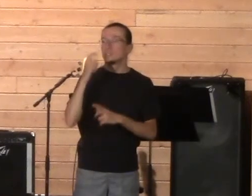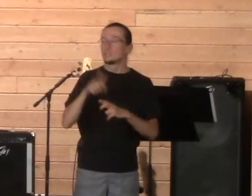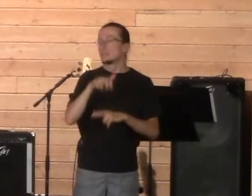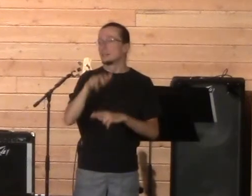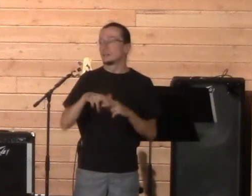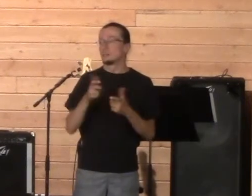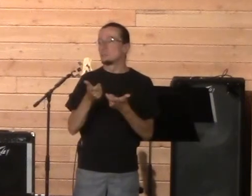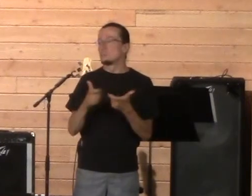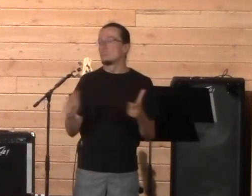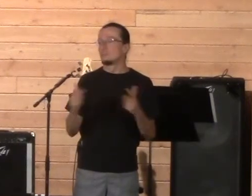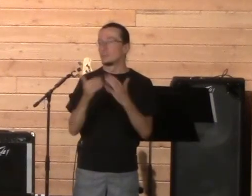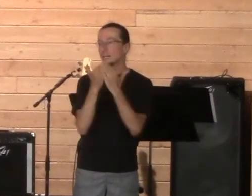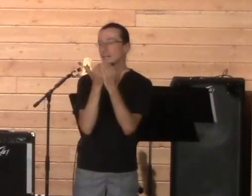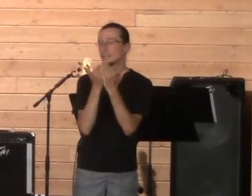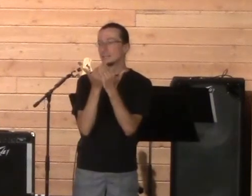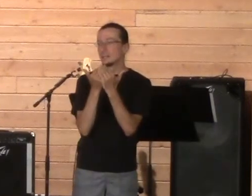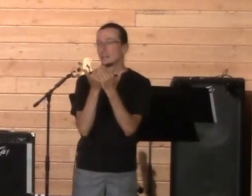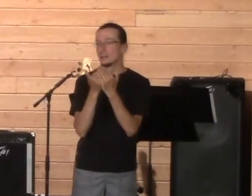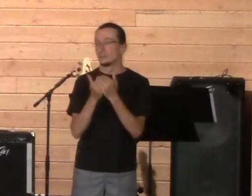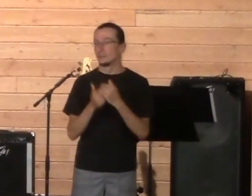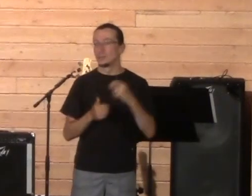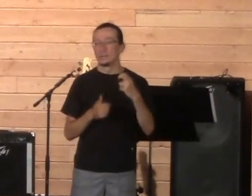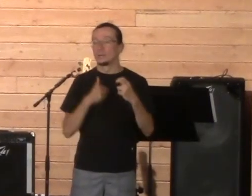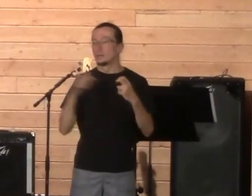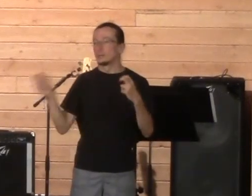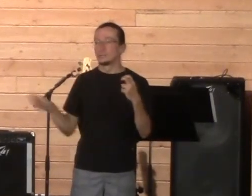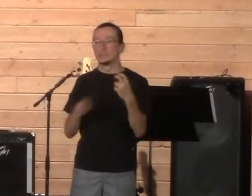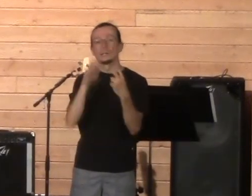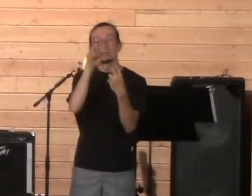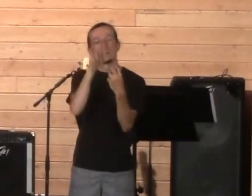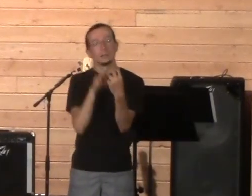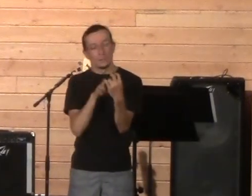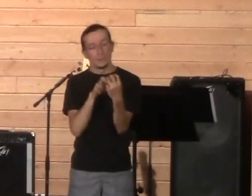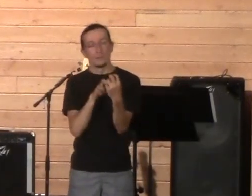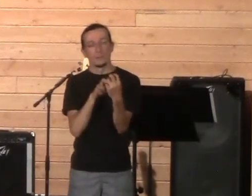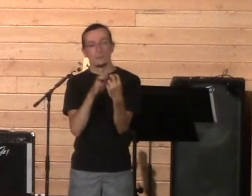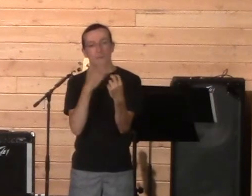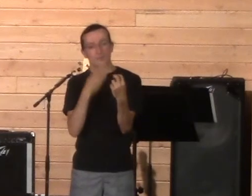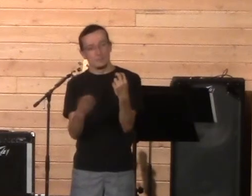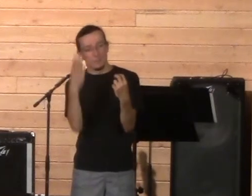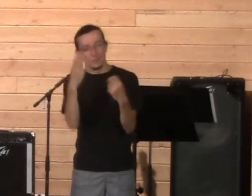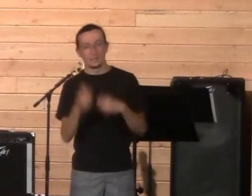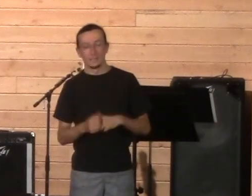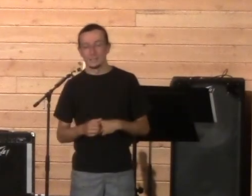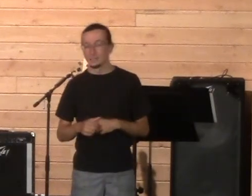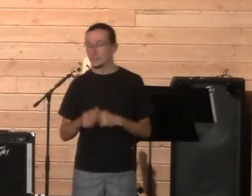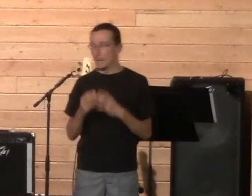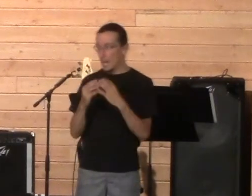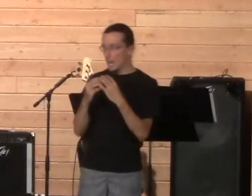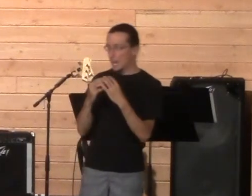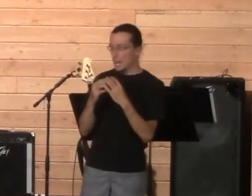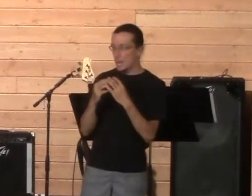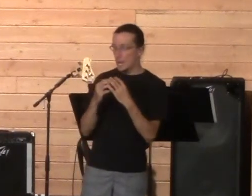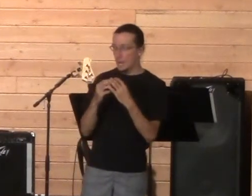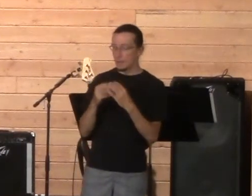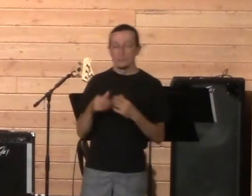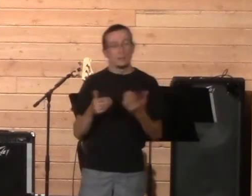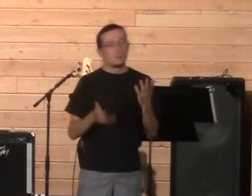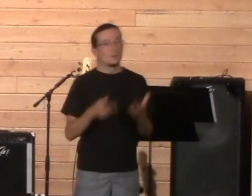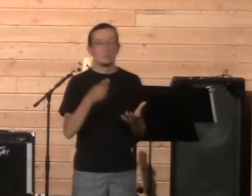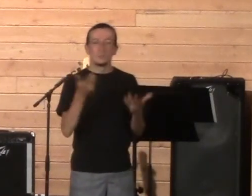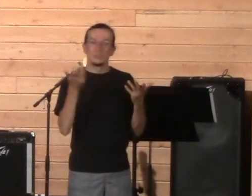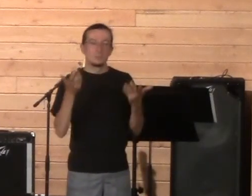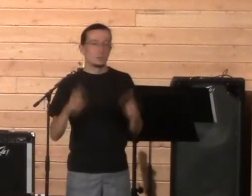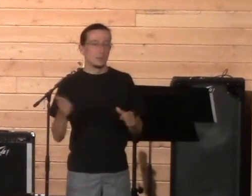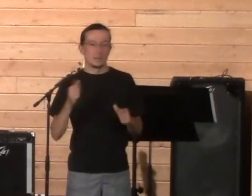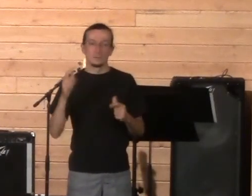sandwich. And I sit down at his table and I said, good morning. I know you probably don't want anybody to